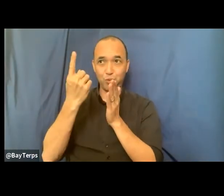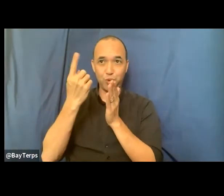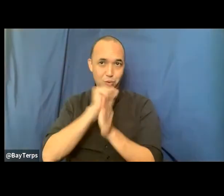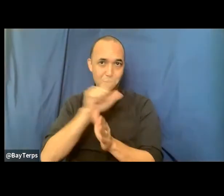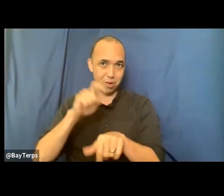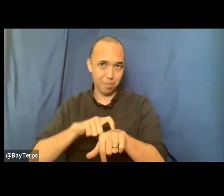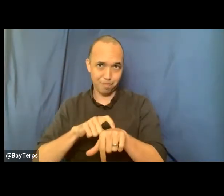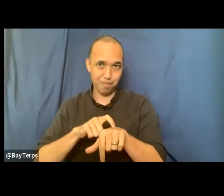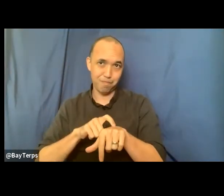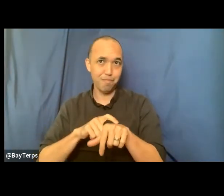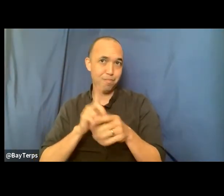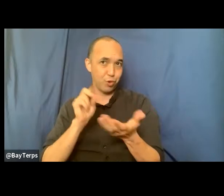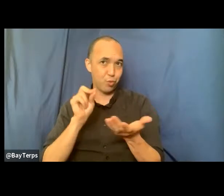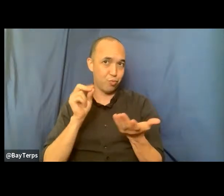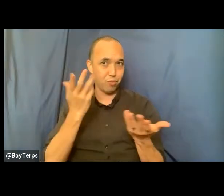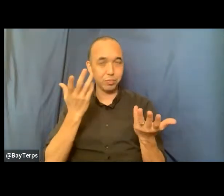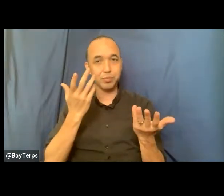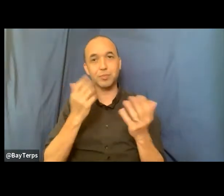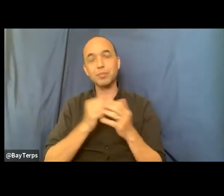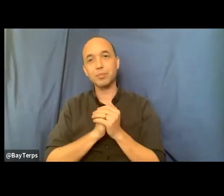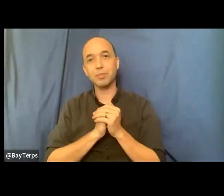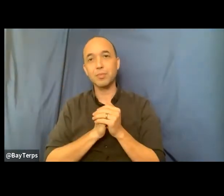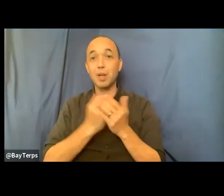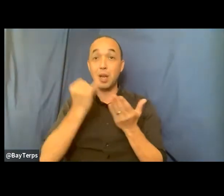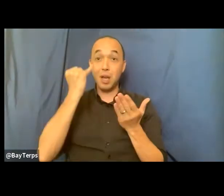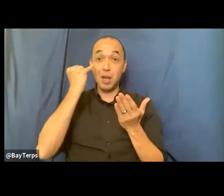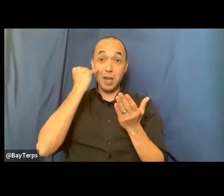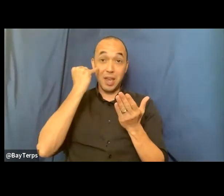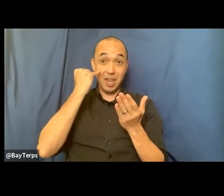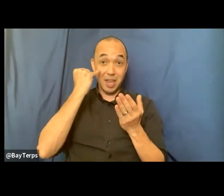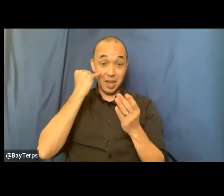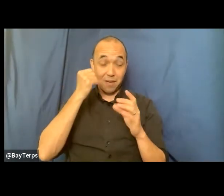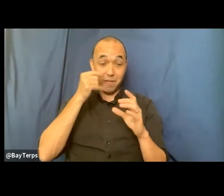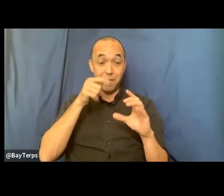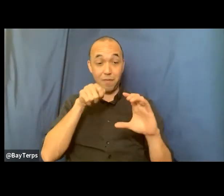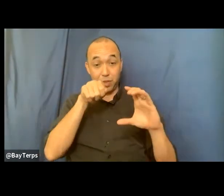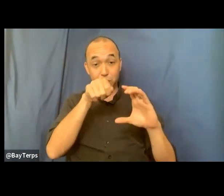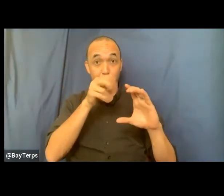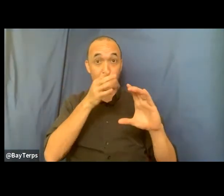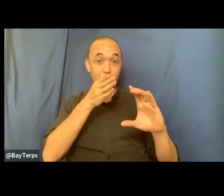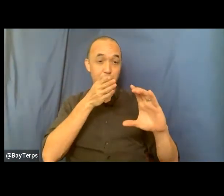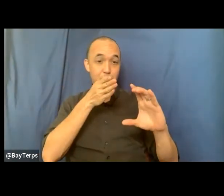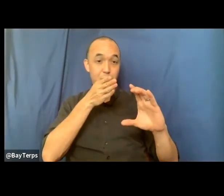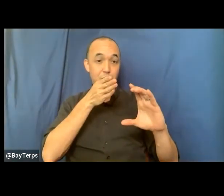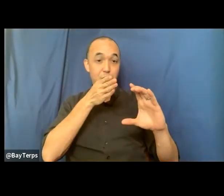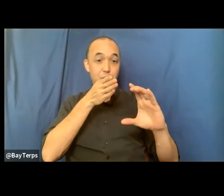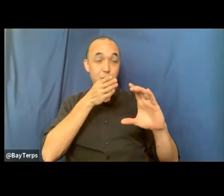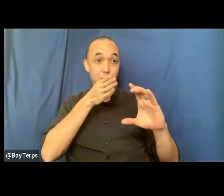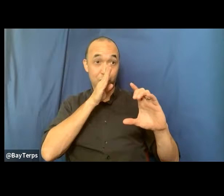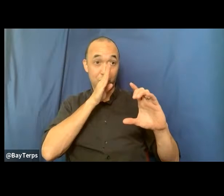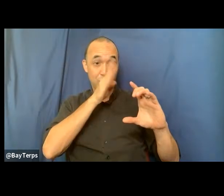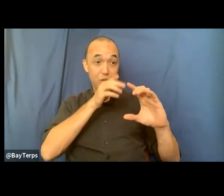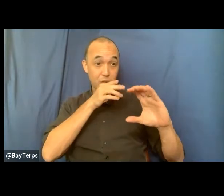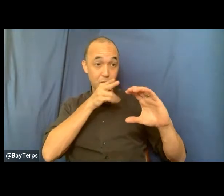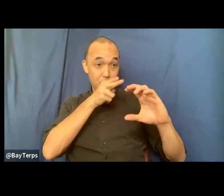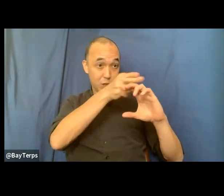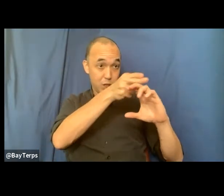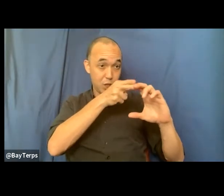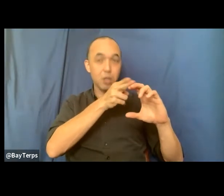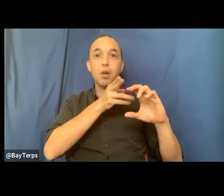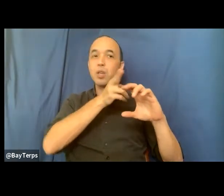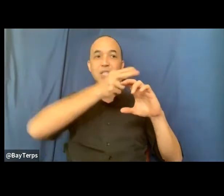And as long as you keep the saws going straight in and out rather than moving side to, like you don't want to bend side to